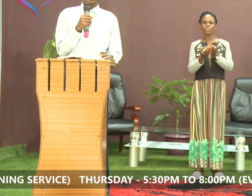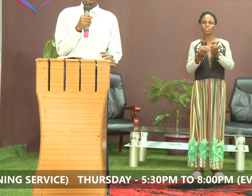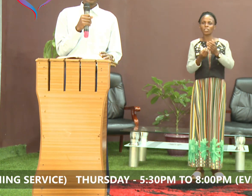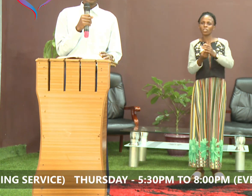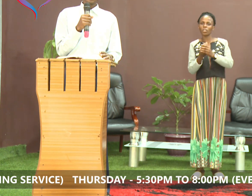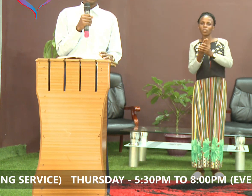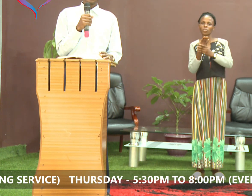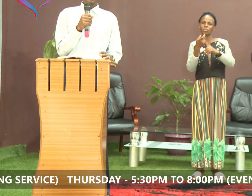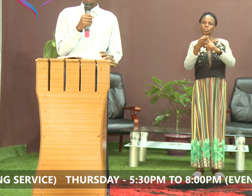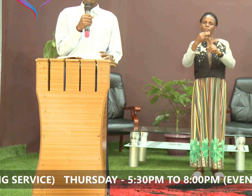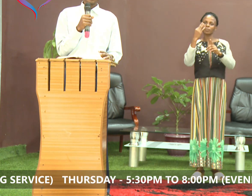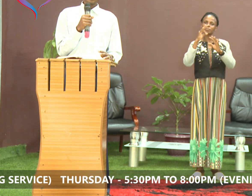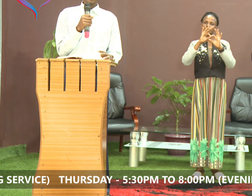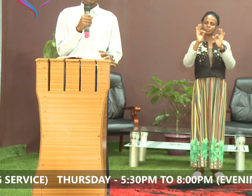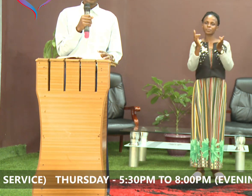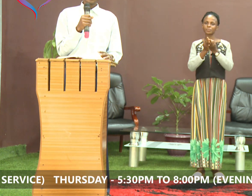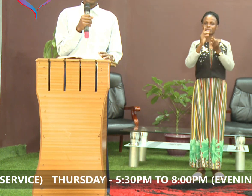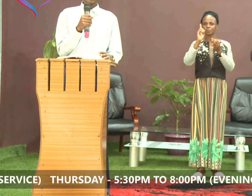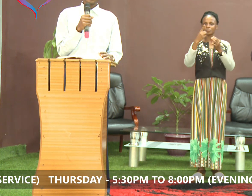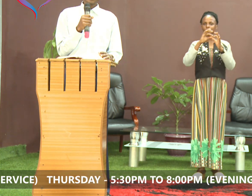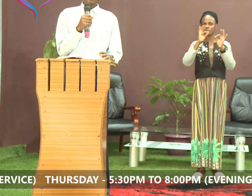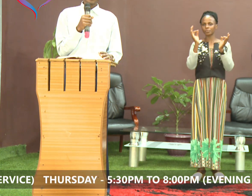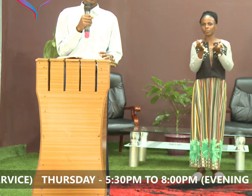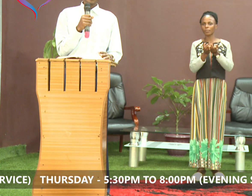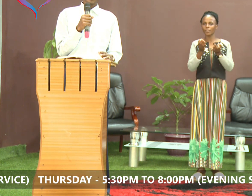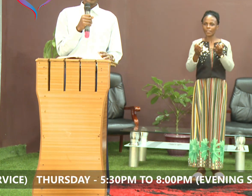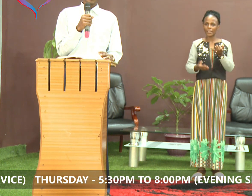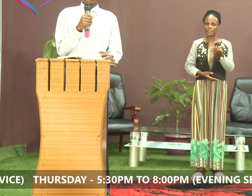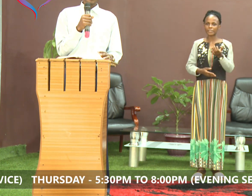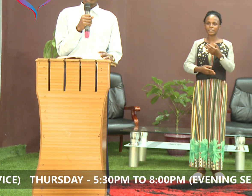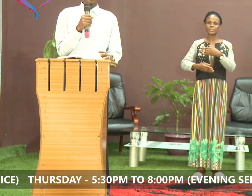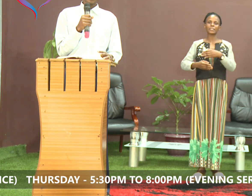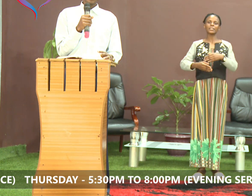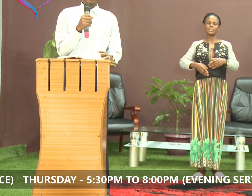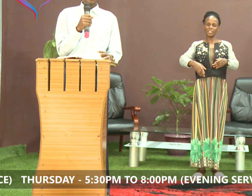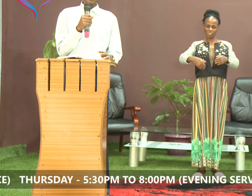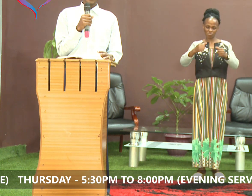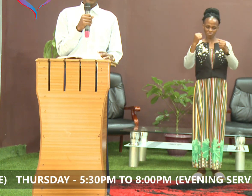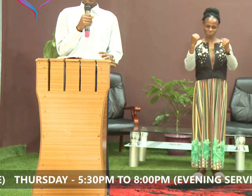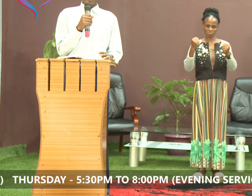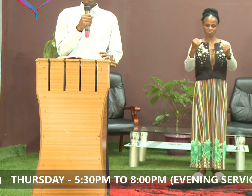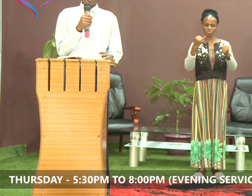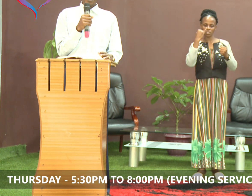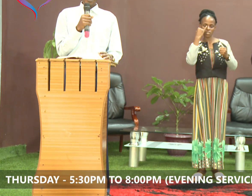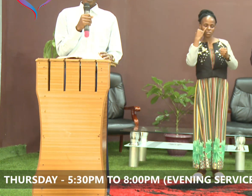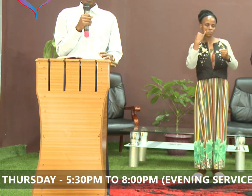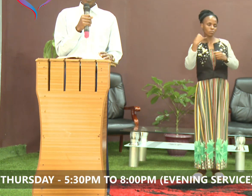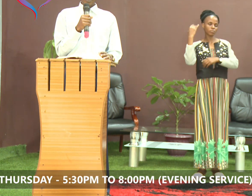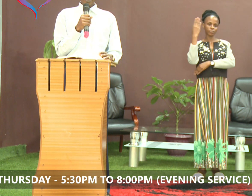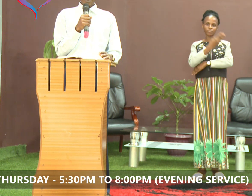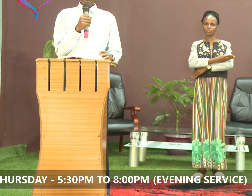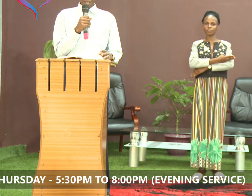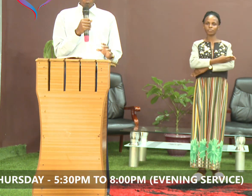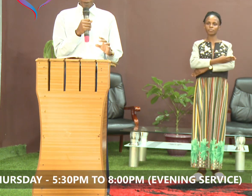families. The first family is a family that has rigid boundaries. Rigid boundaries. Twakulya mu family sat